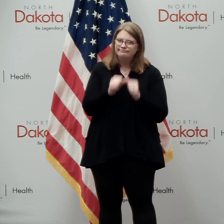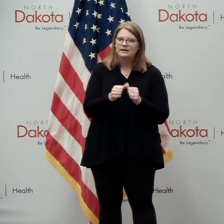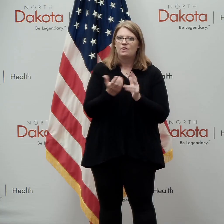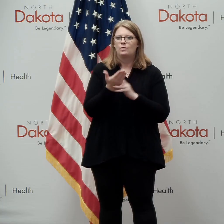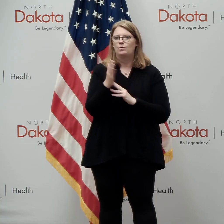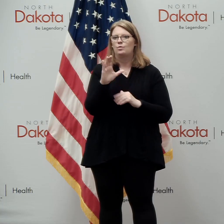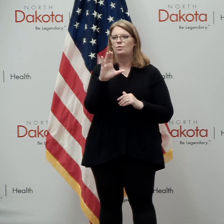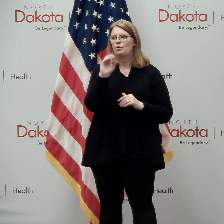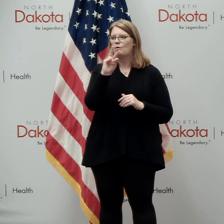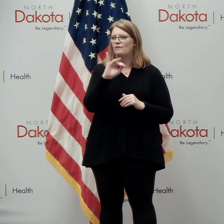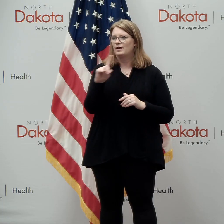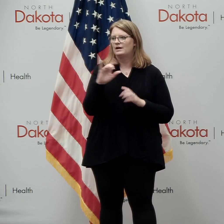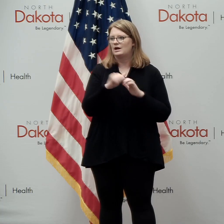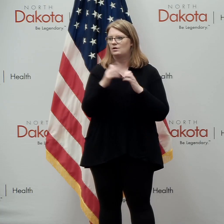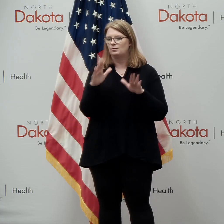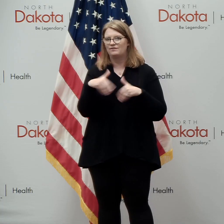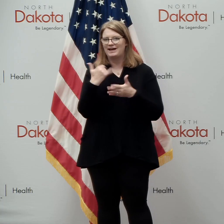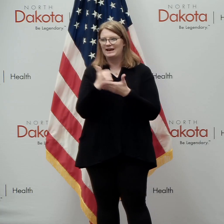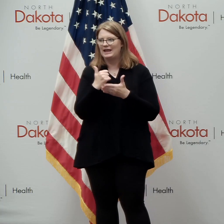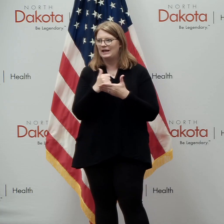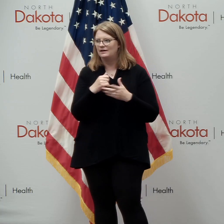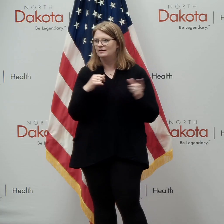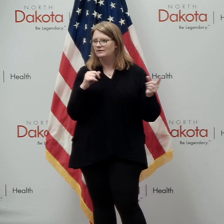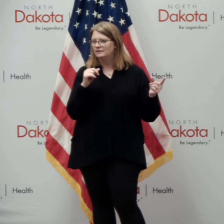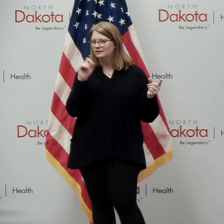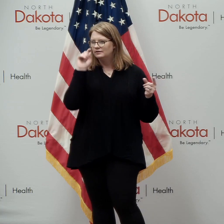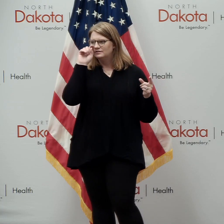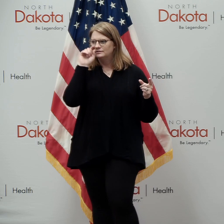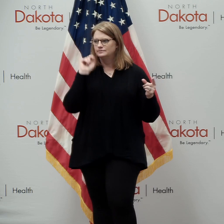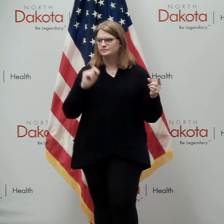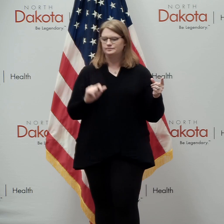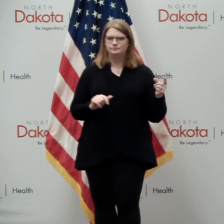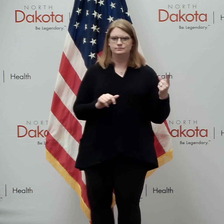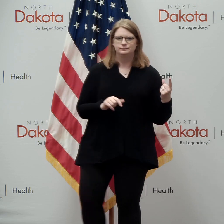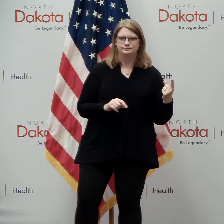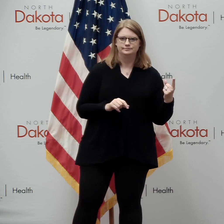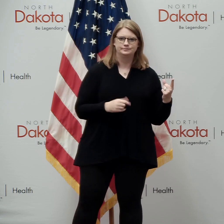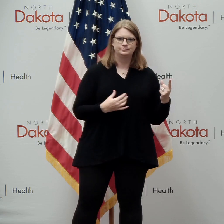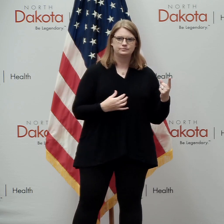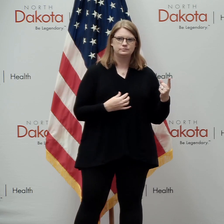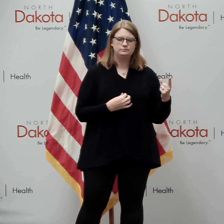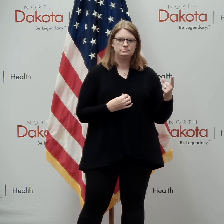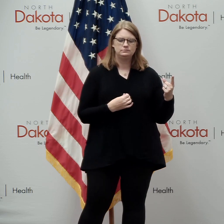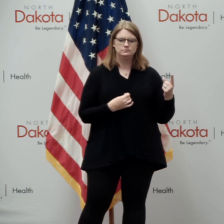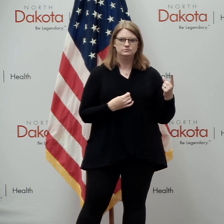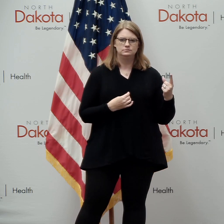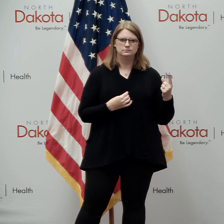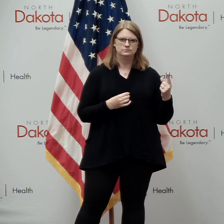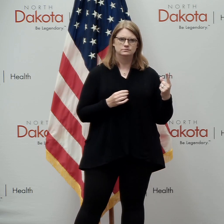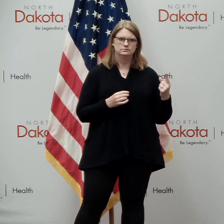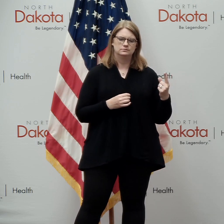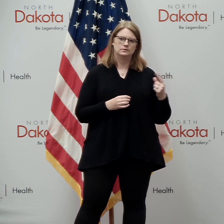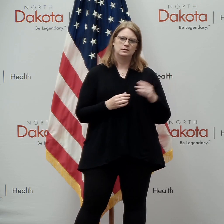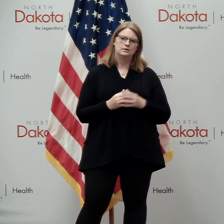Okay, multiple questions there. And first on the